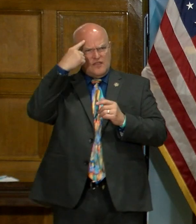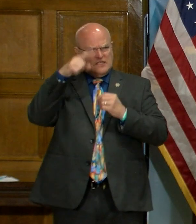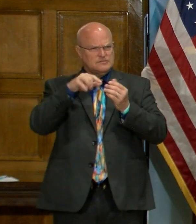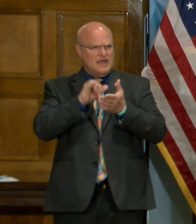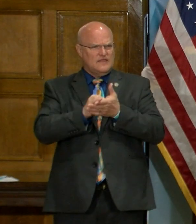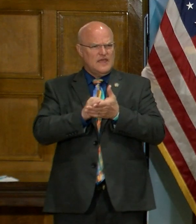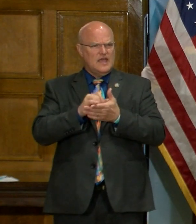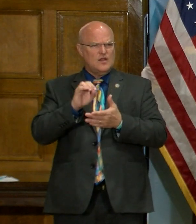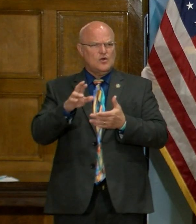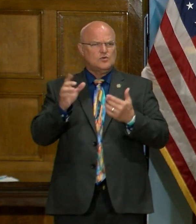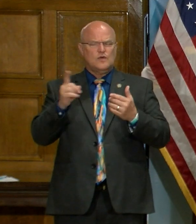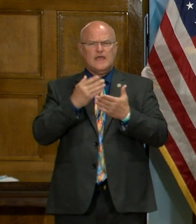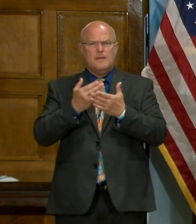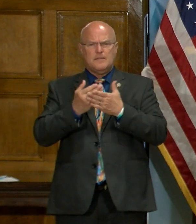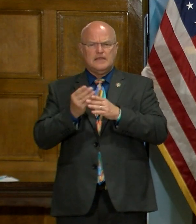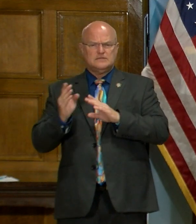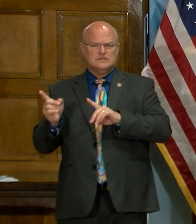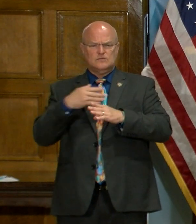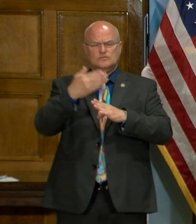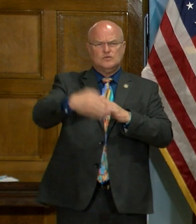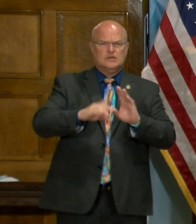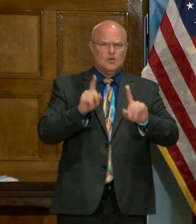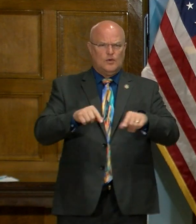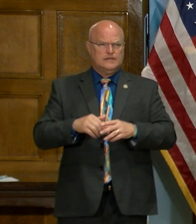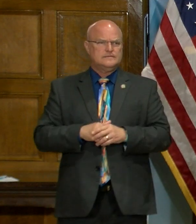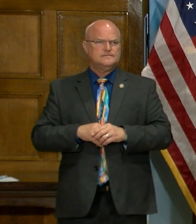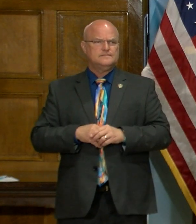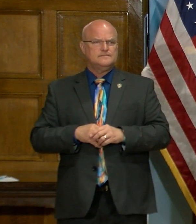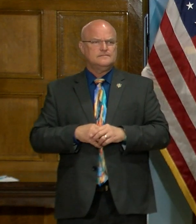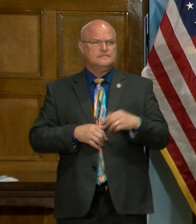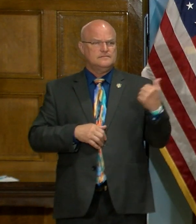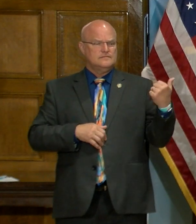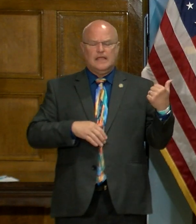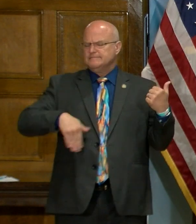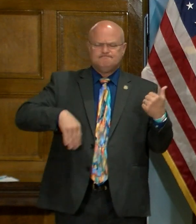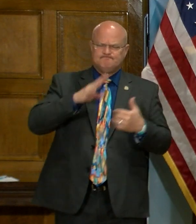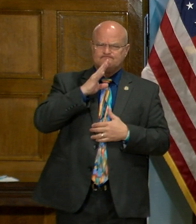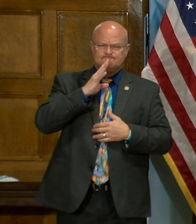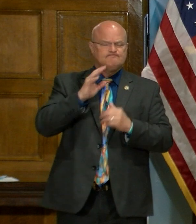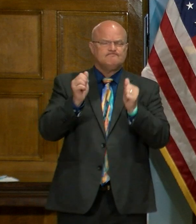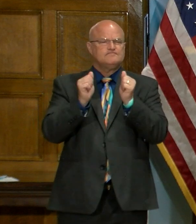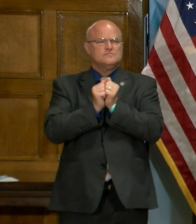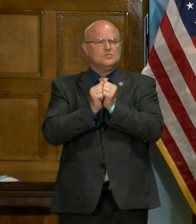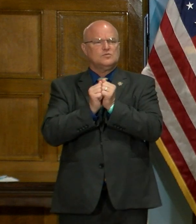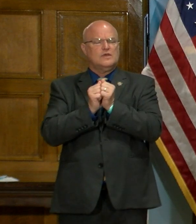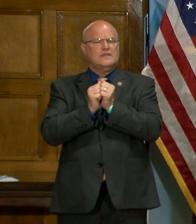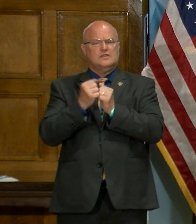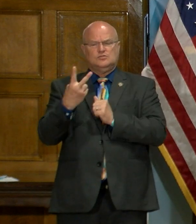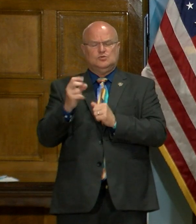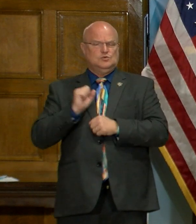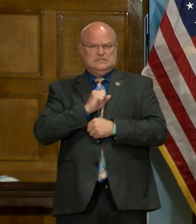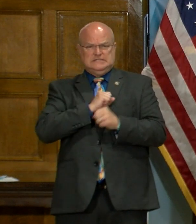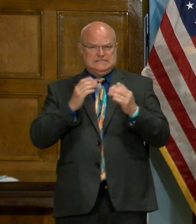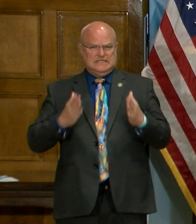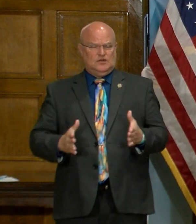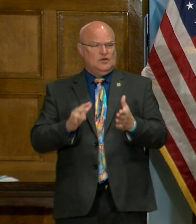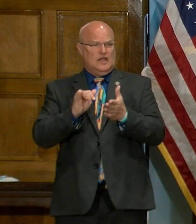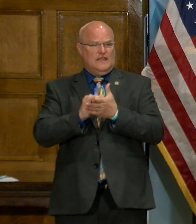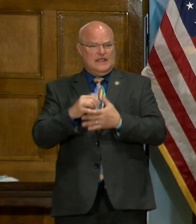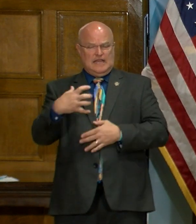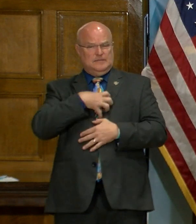that, and do you know where that money is going to wind up going? I haven't talked to the two senators